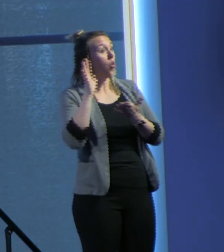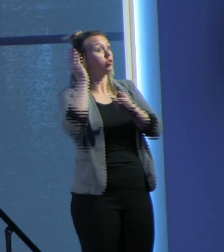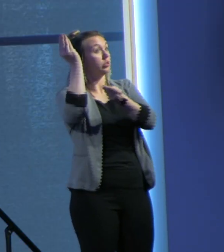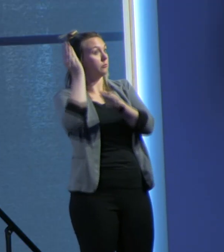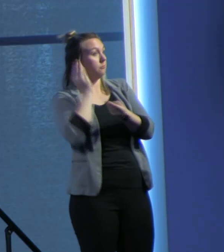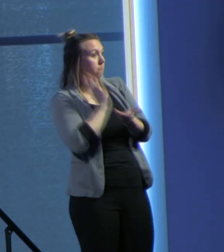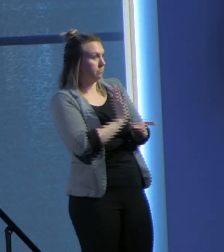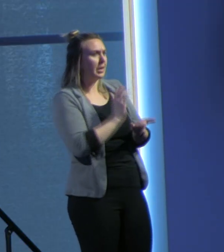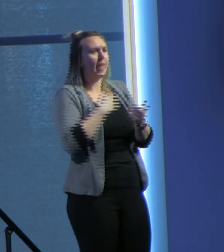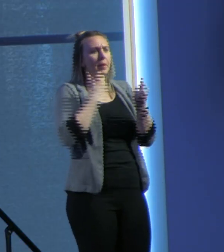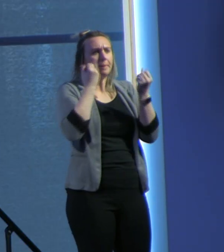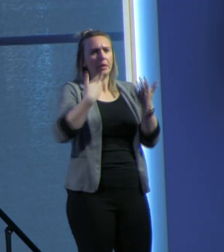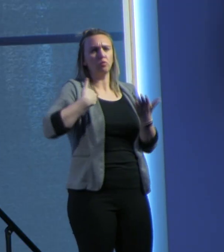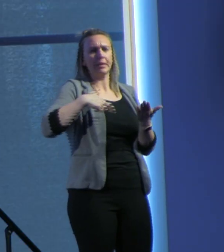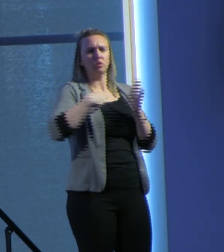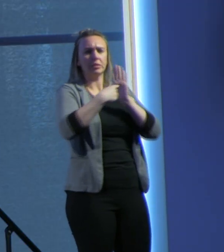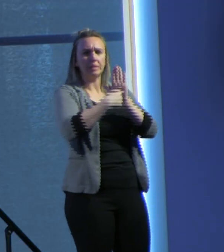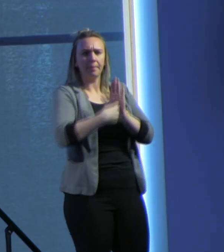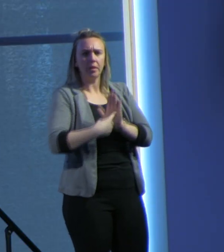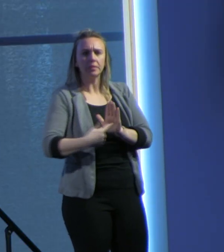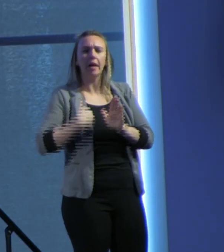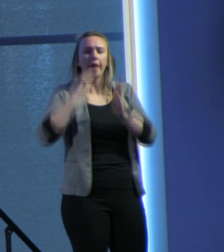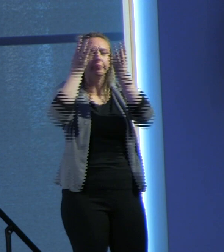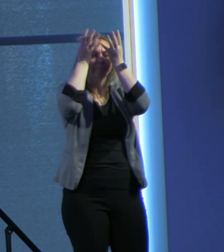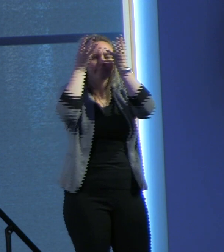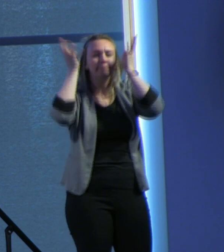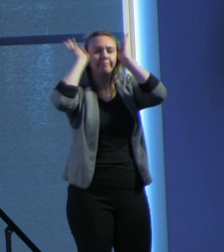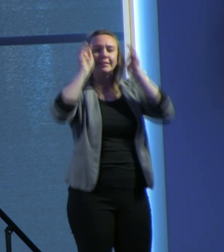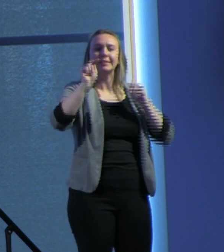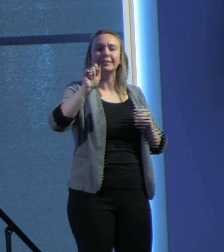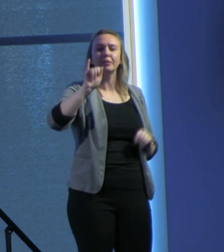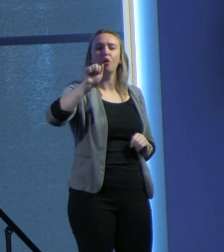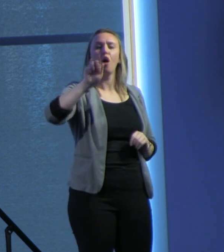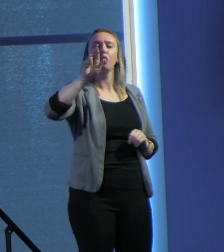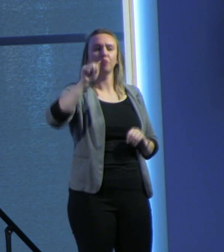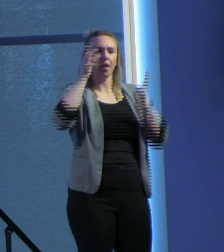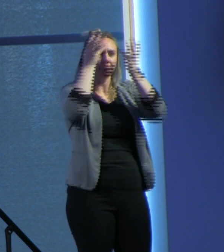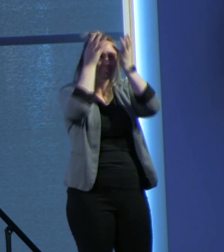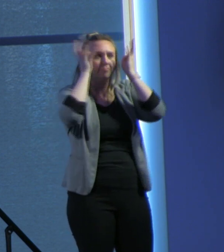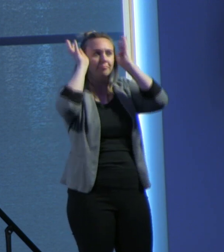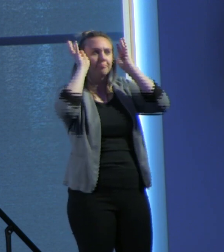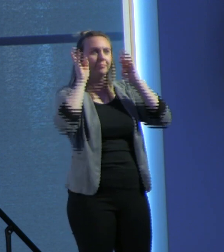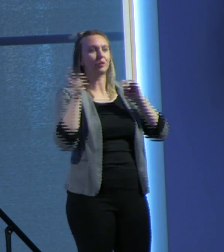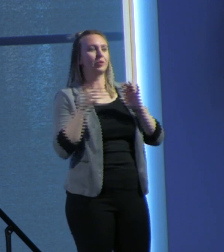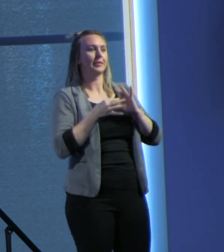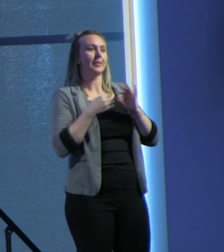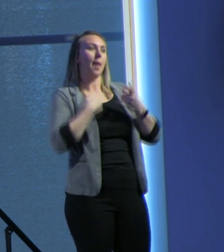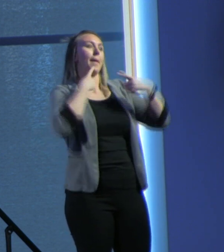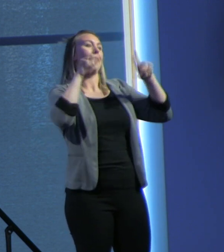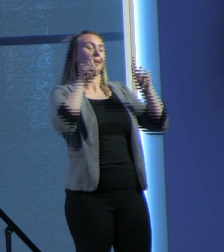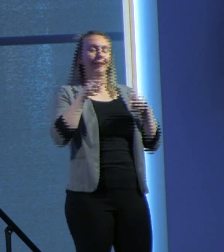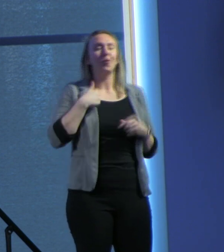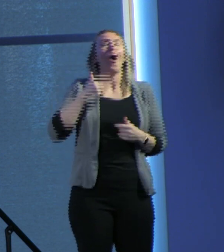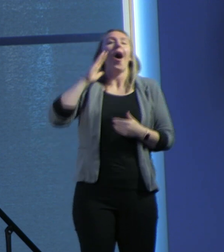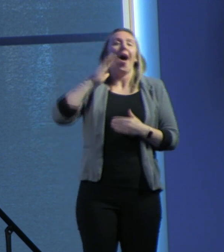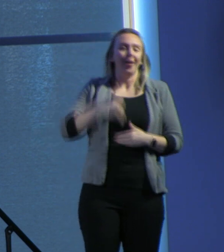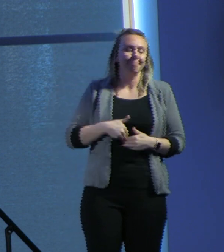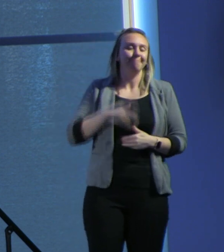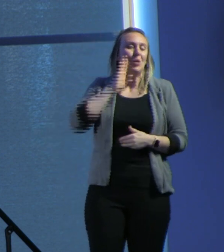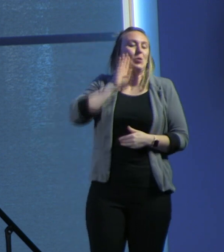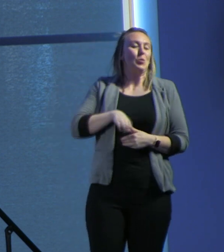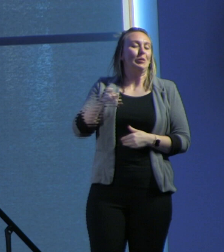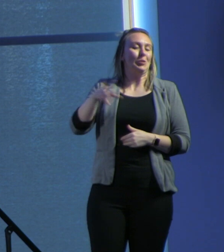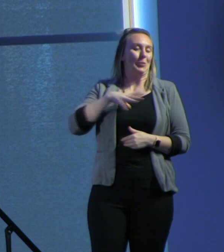these religious symbols, and she's got a tiara around her head. It says, I made it. So I knew she was okay. And I get the